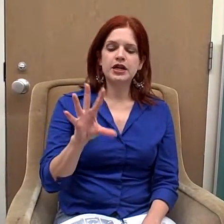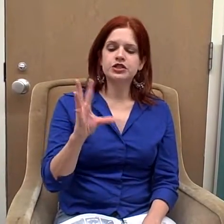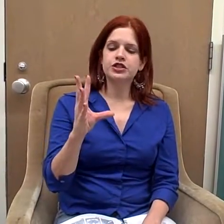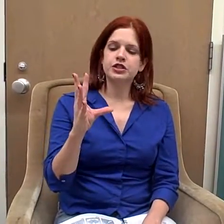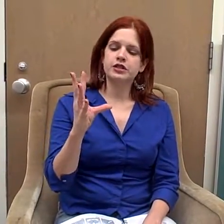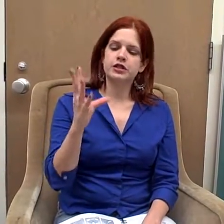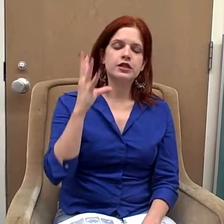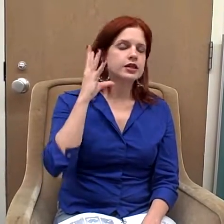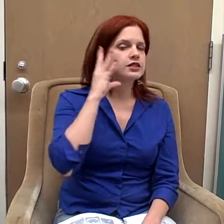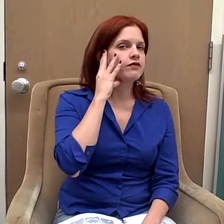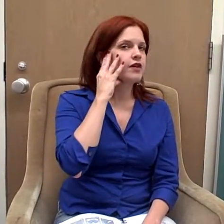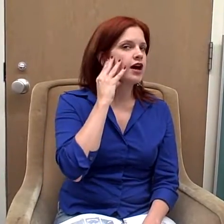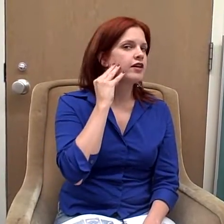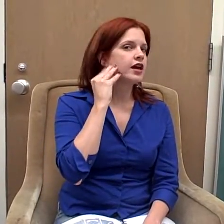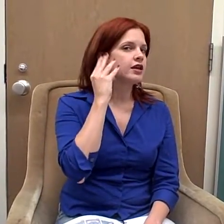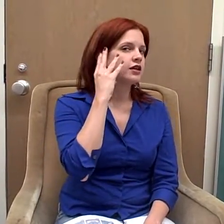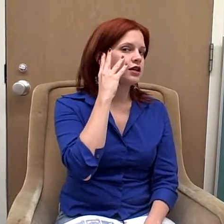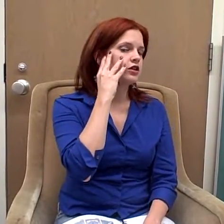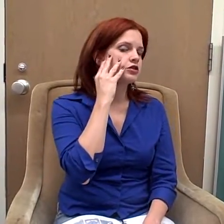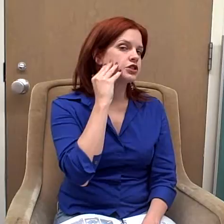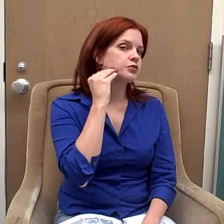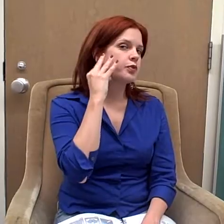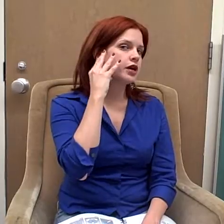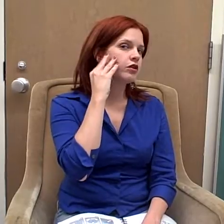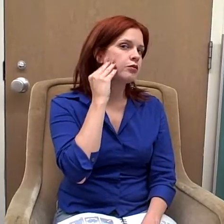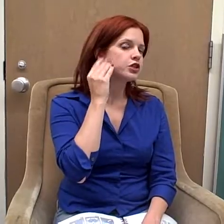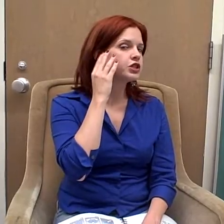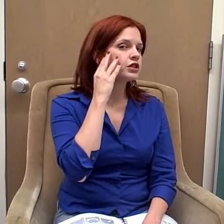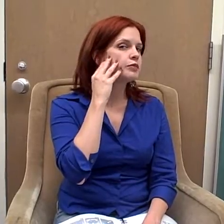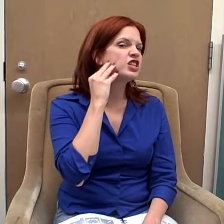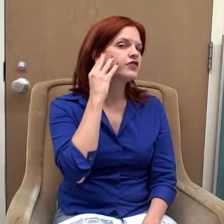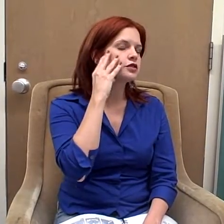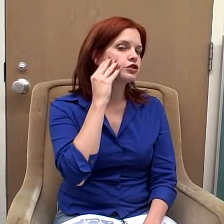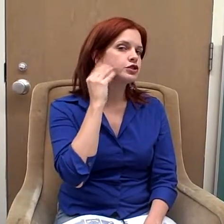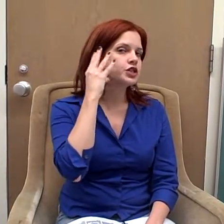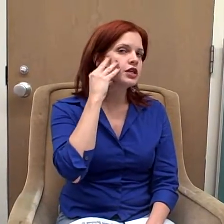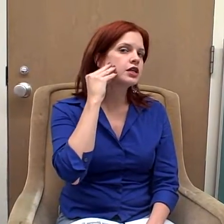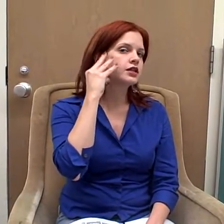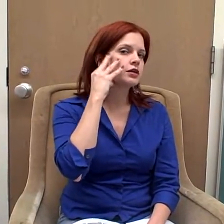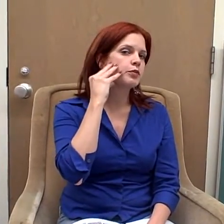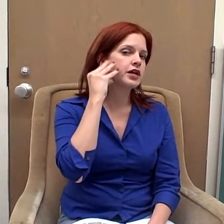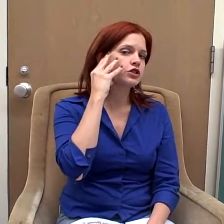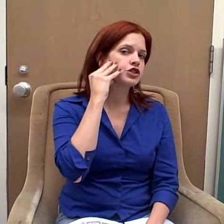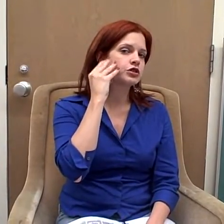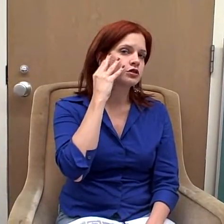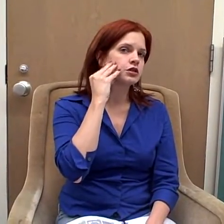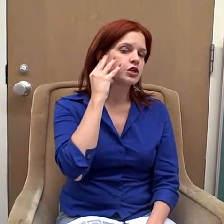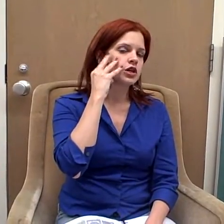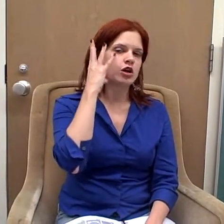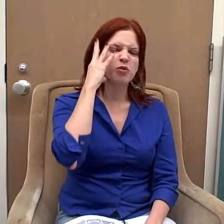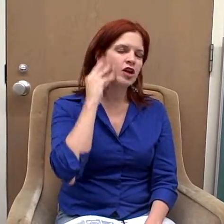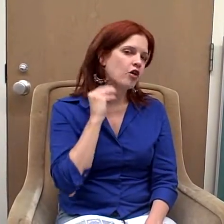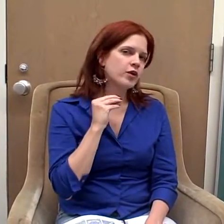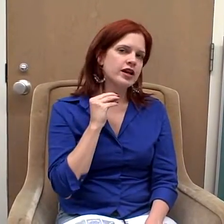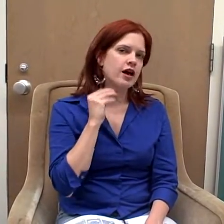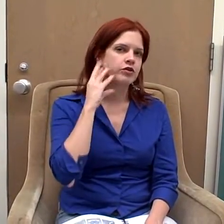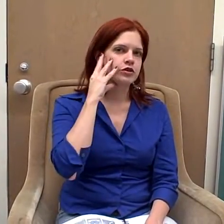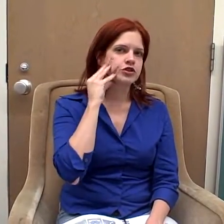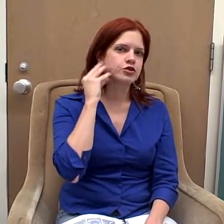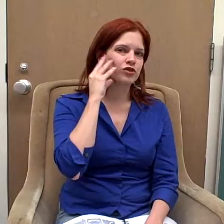Peach is a 5 hand, and you're just barely brushing peach fuzz on your cheek. Peach. You don't bring it all the way down, you just sort of